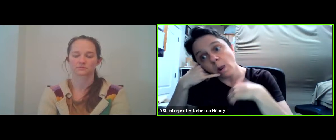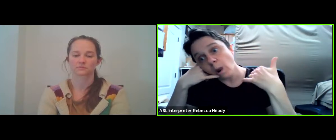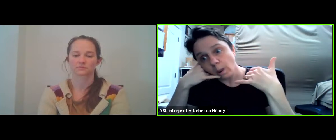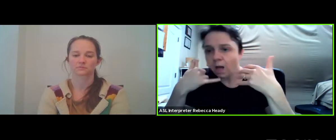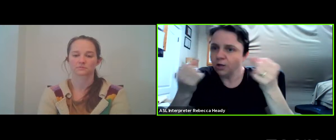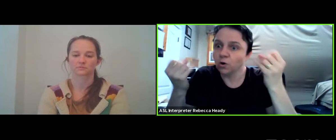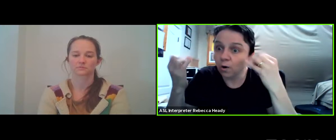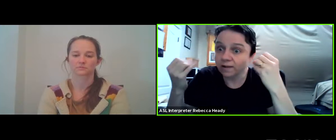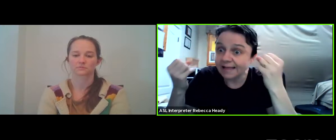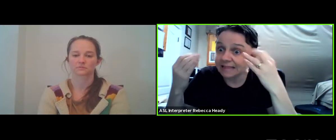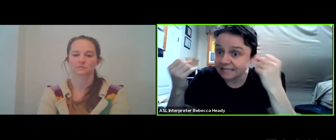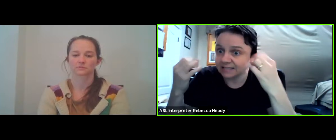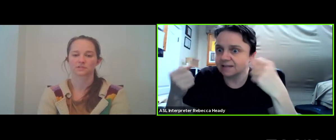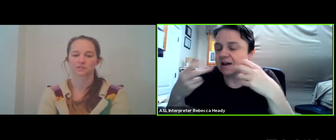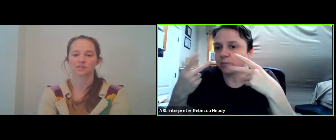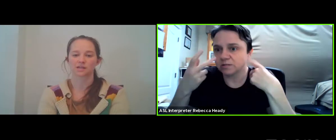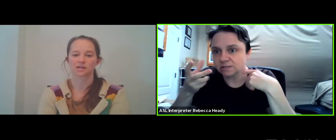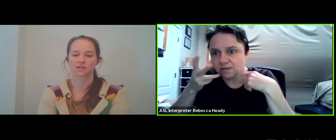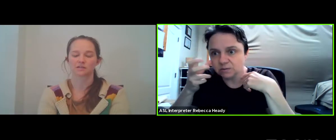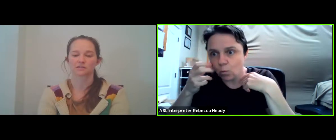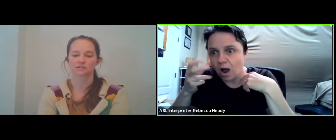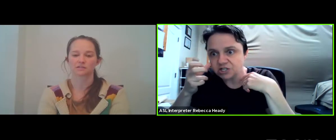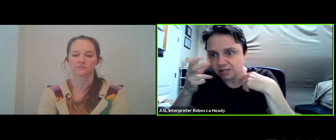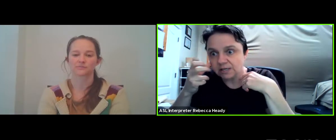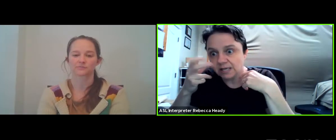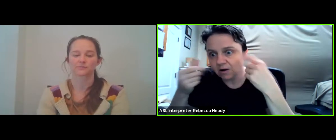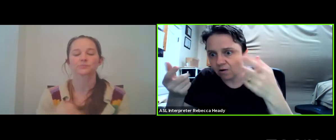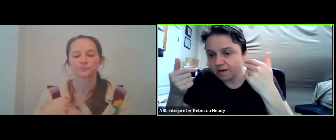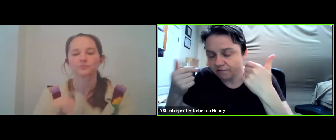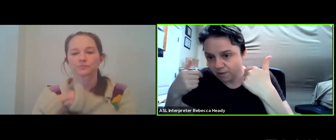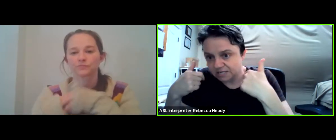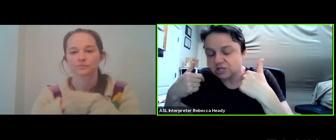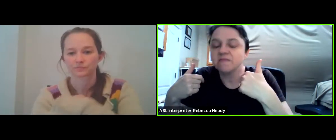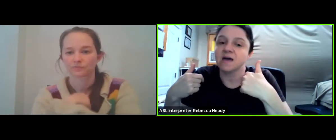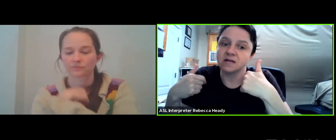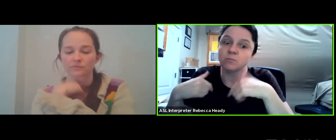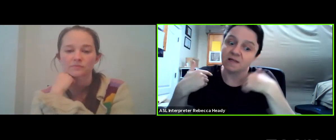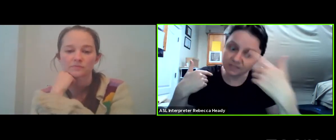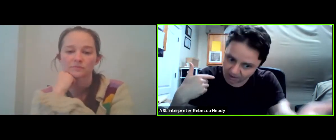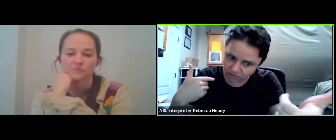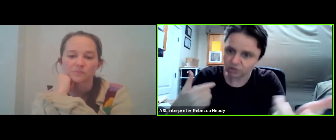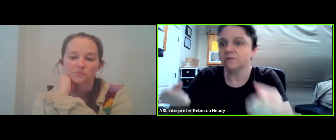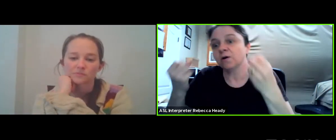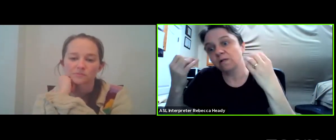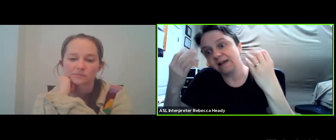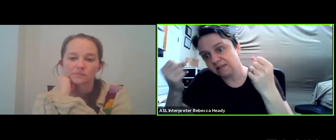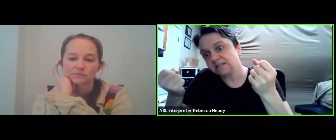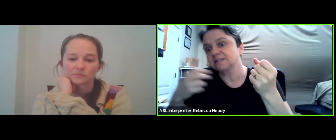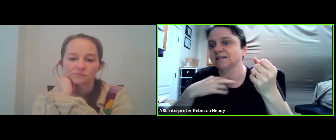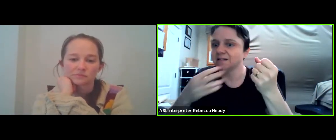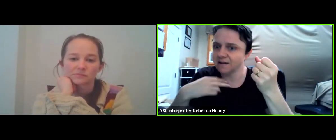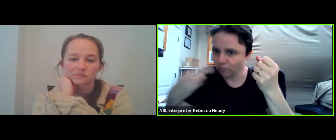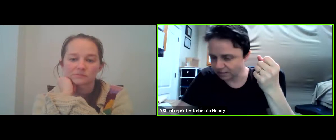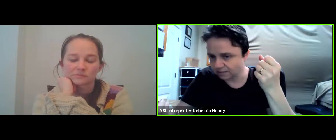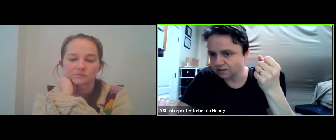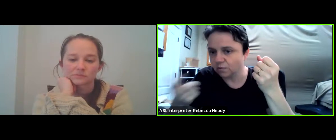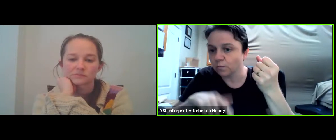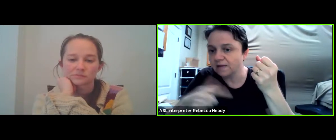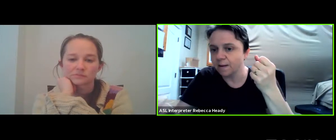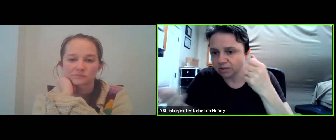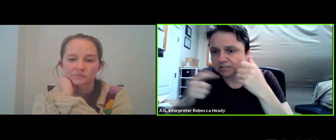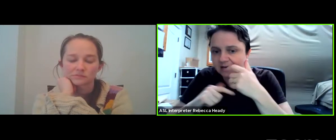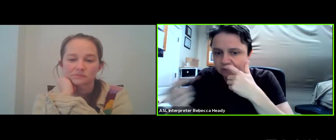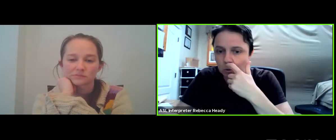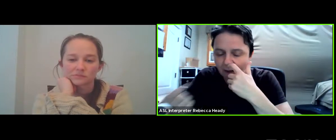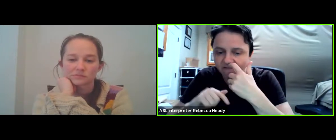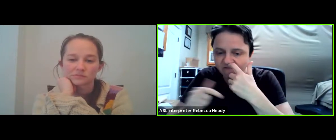blah, blah, blah, blah, blah, you're going like this, and the deaf person is watching and getting all the information. And then when it's their turn, they go like this, and then they voice. So